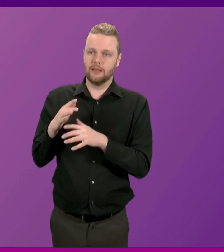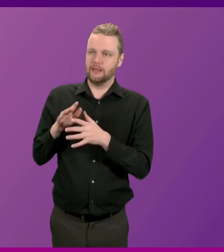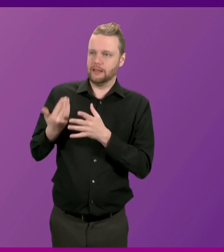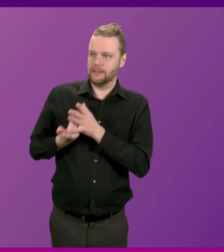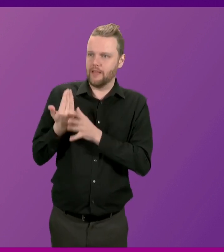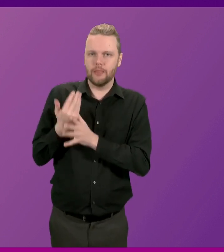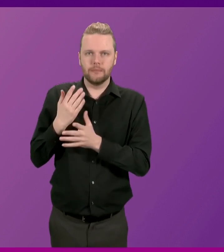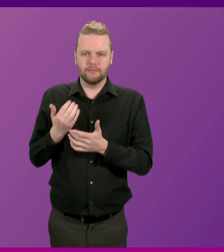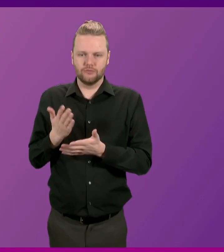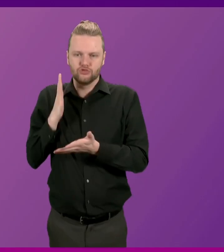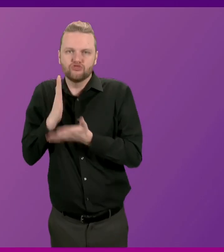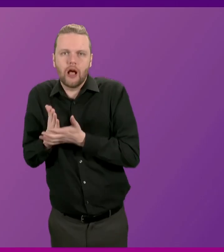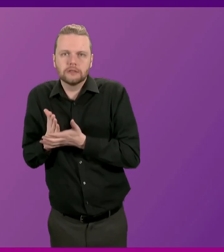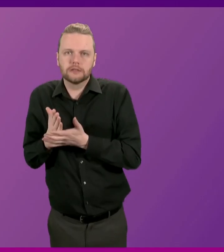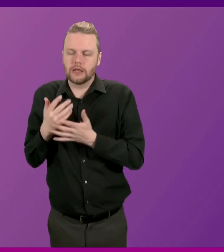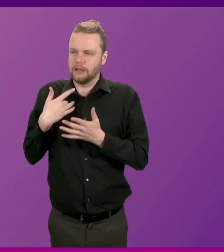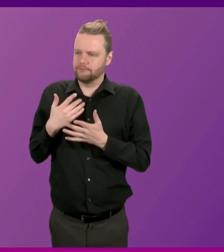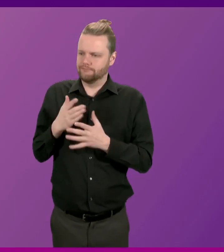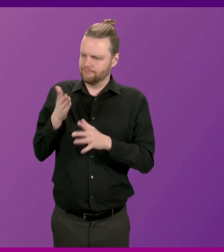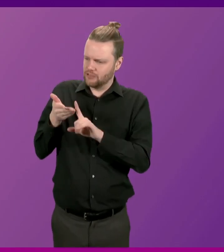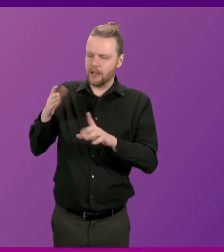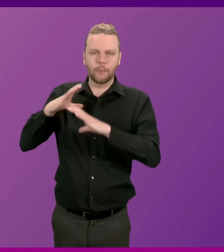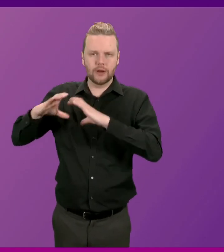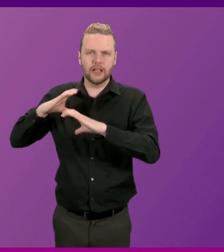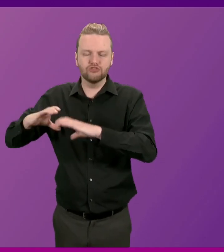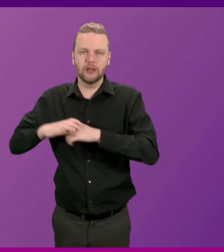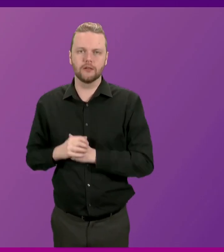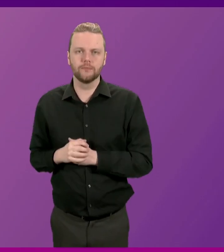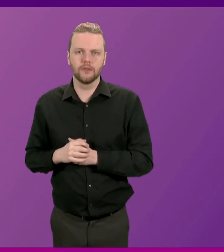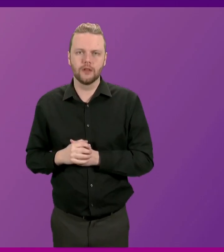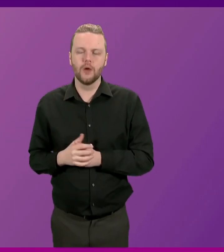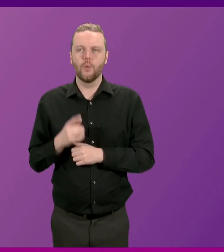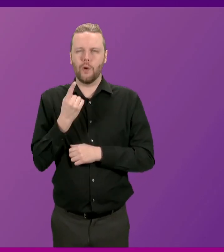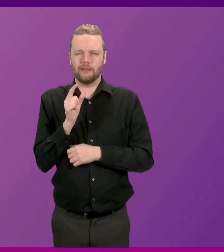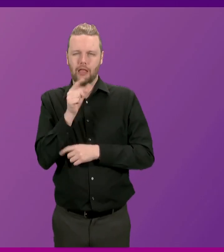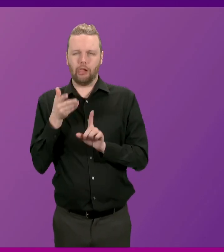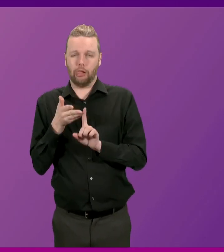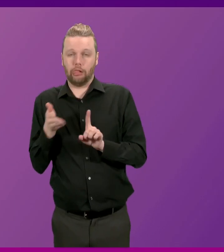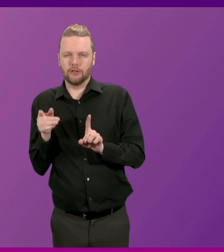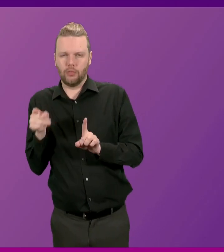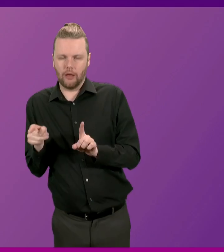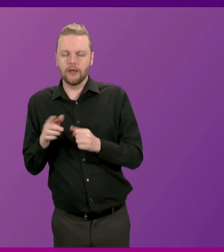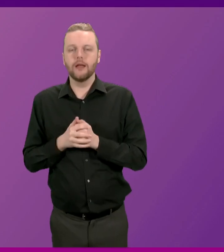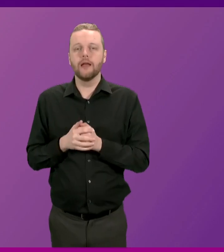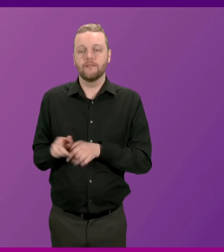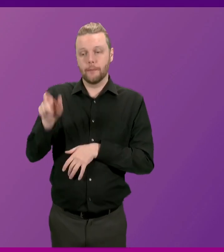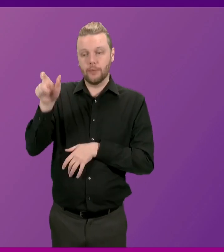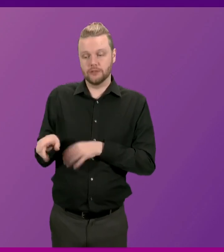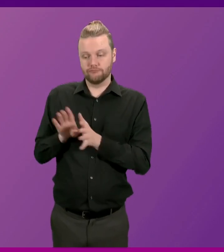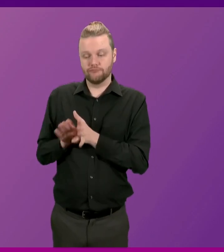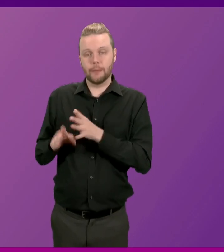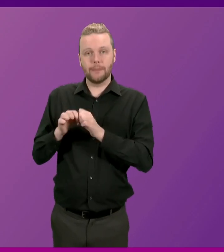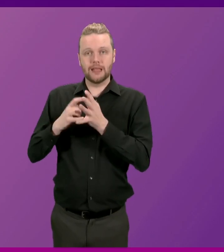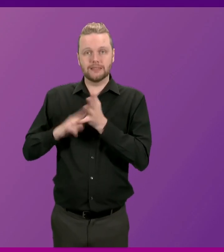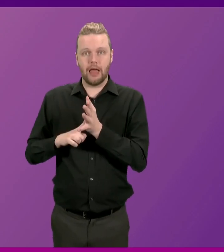developing trust and giving direct communication. I think one of the sort of slight caveats would be that if somebody was trained in BSL, if you